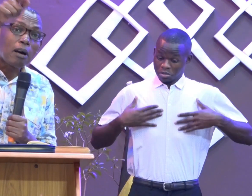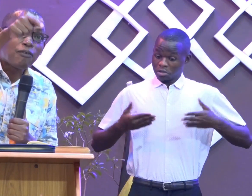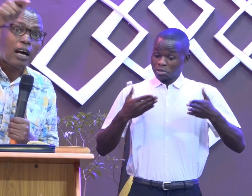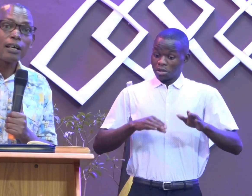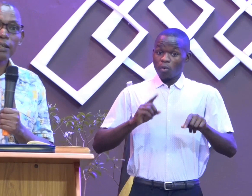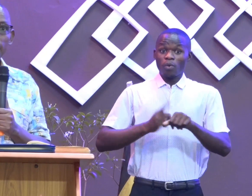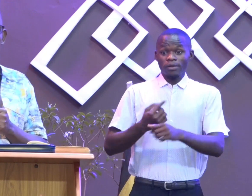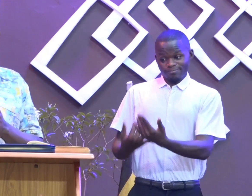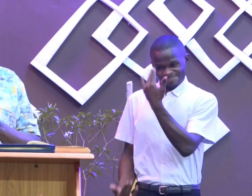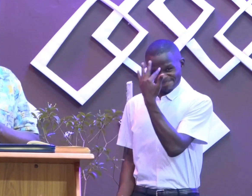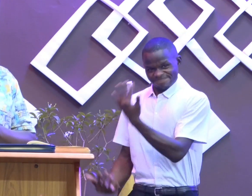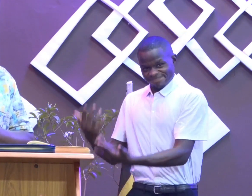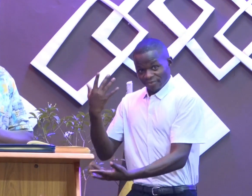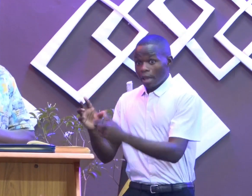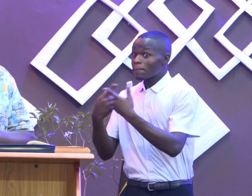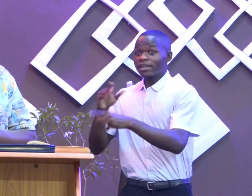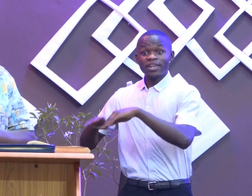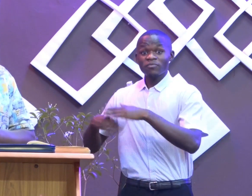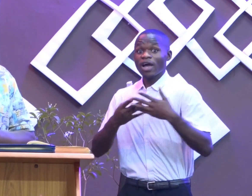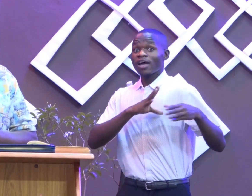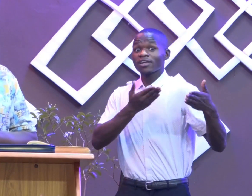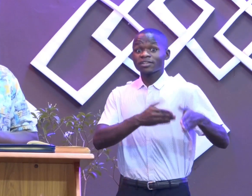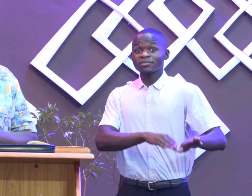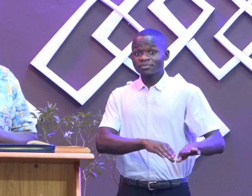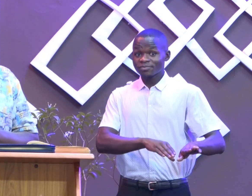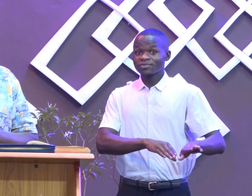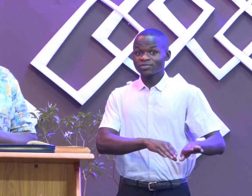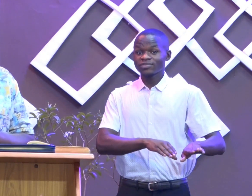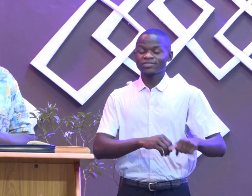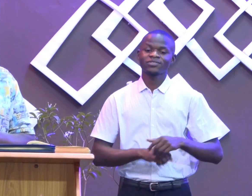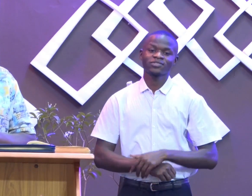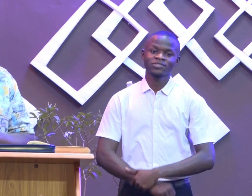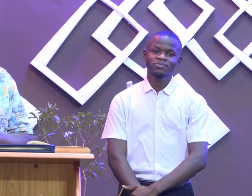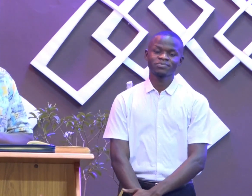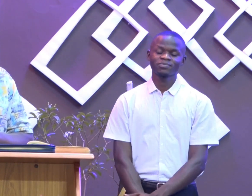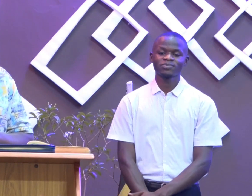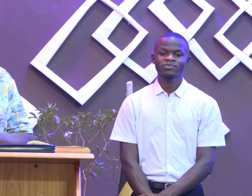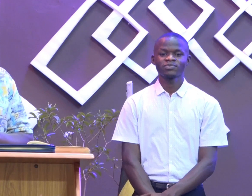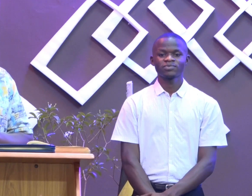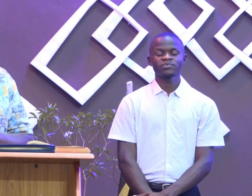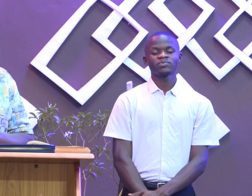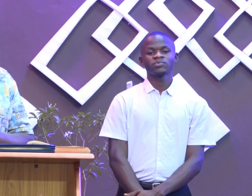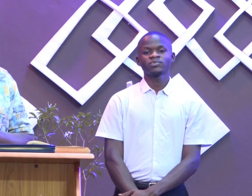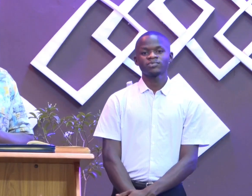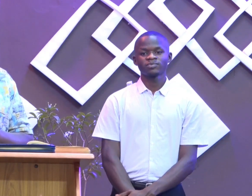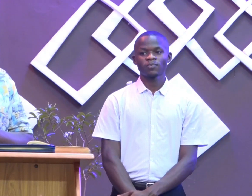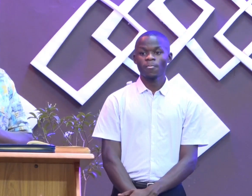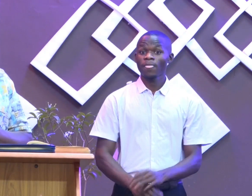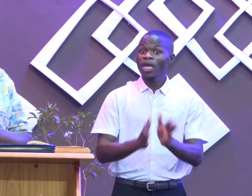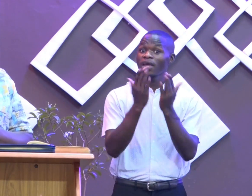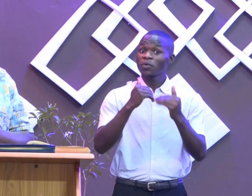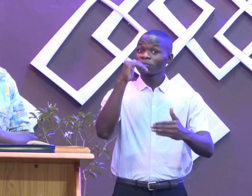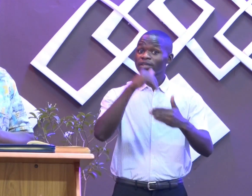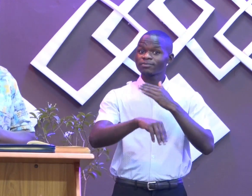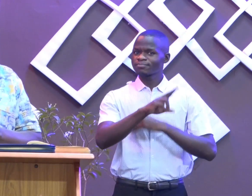nga tebafa. Remember, not only the righteous put on the incorruptible, but also the sinner, so that they inhale when they're not dying. Mukibi